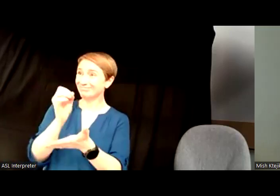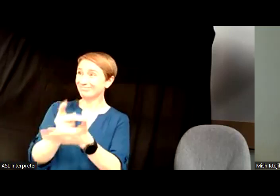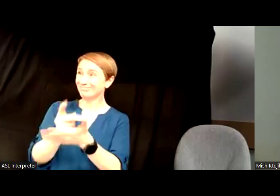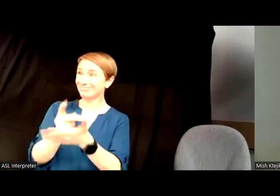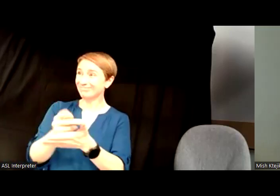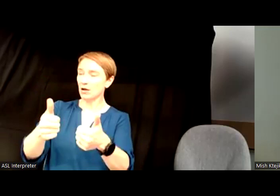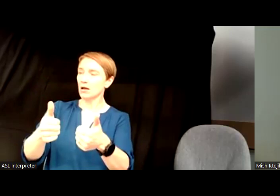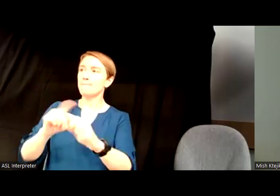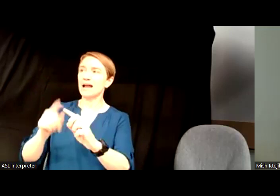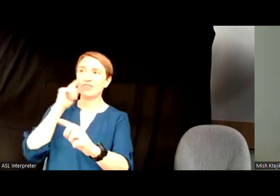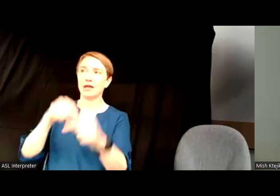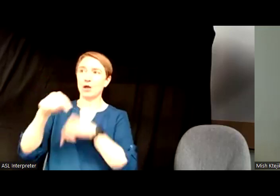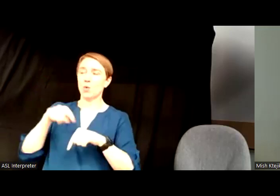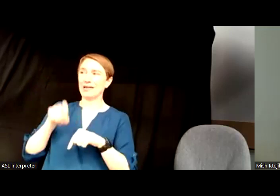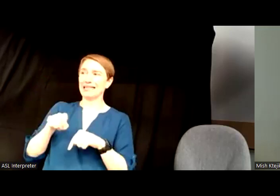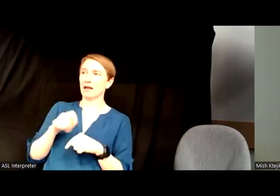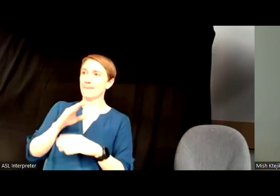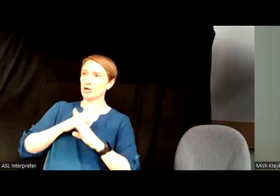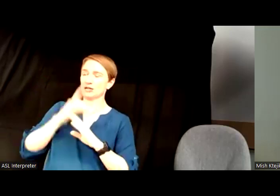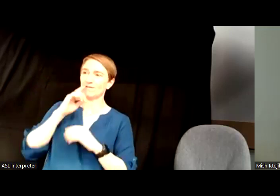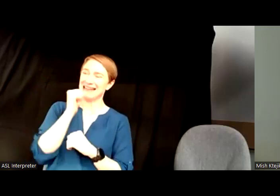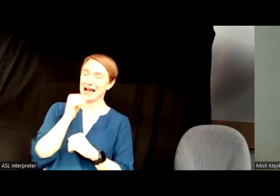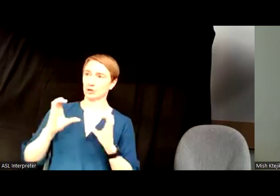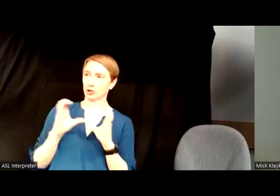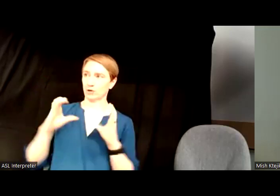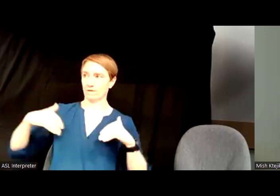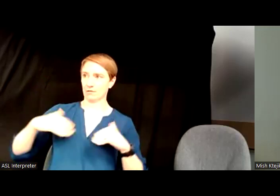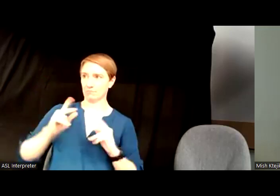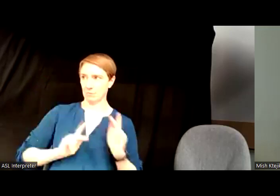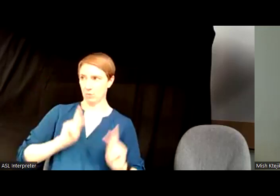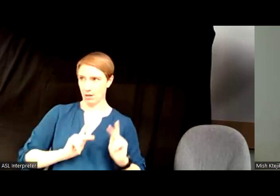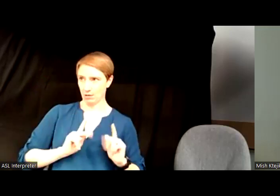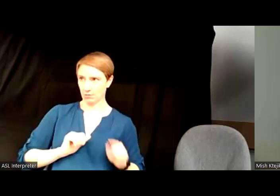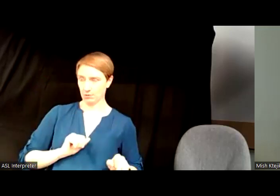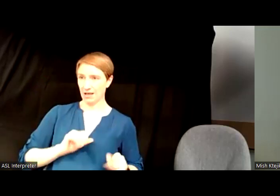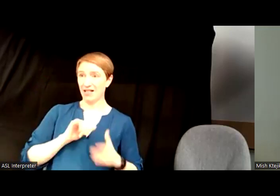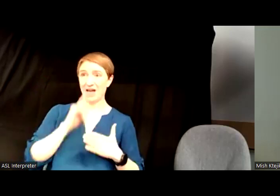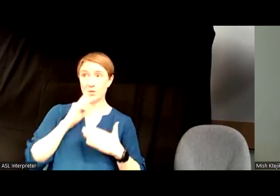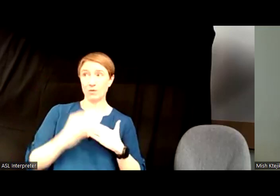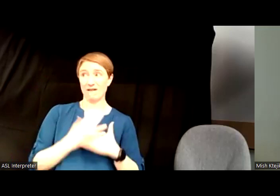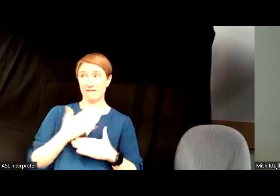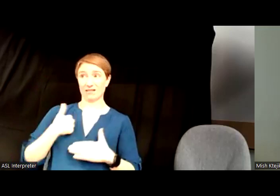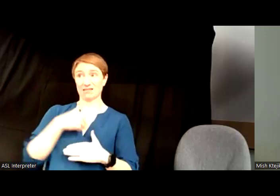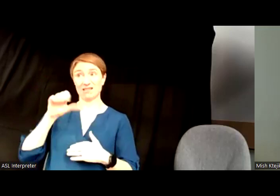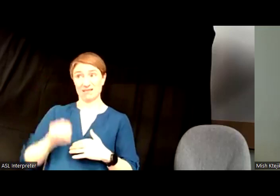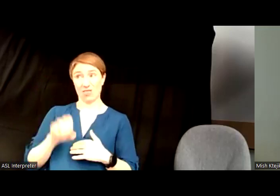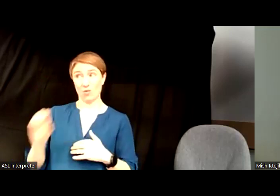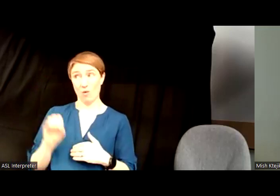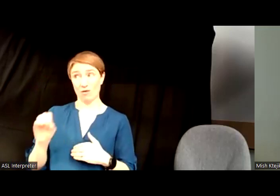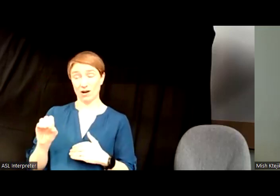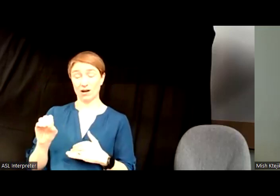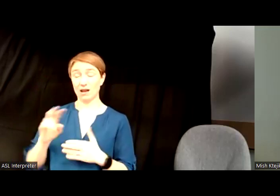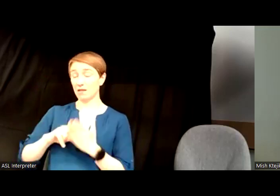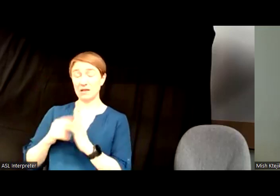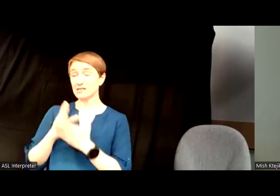that protection in for uncertified people, then it's gonna affect us in Southern Oregon. It's gonna remove